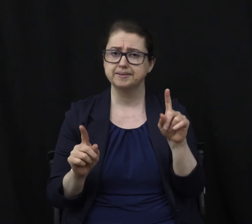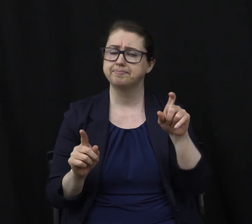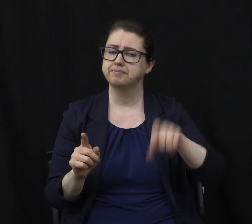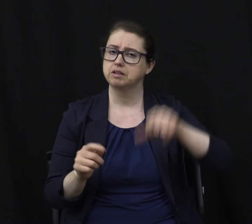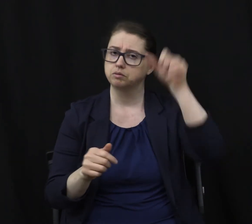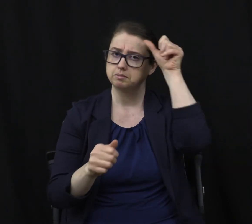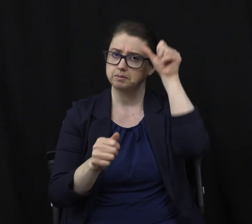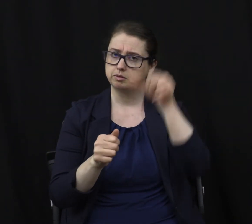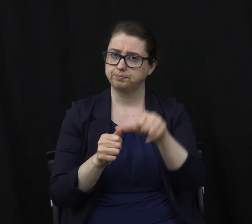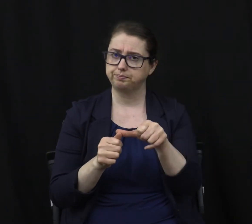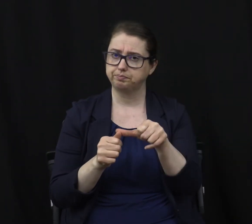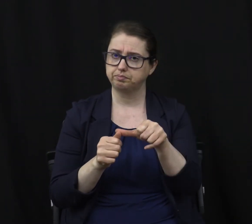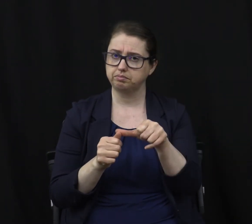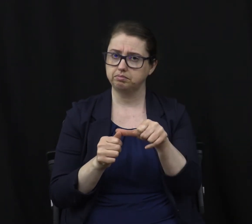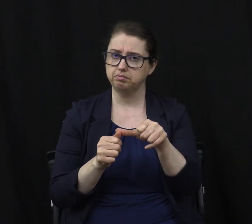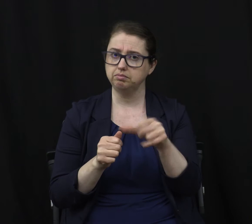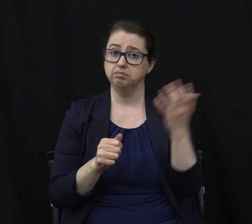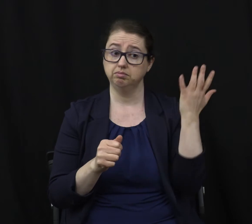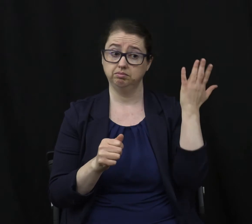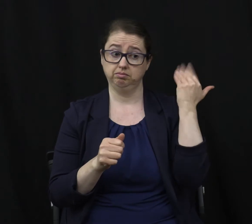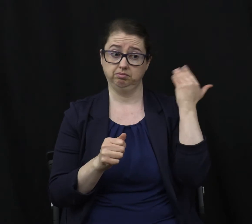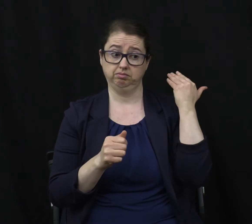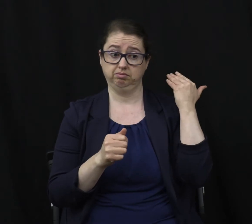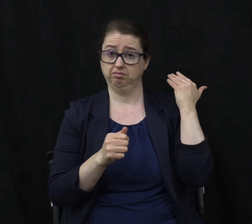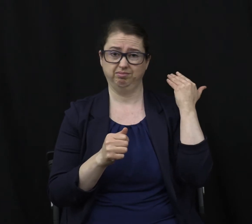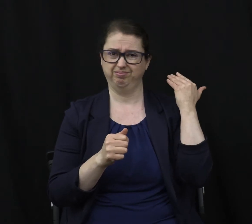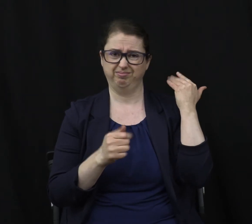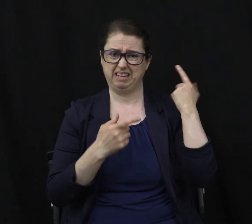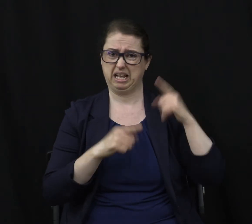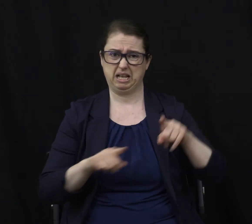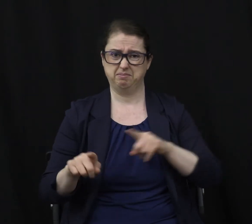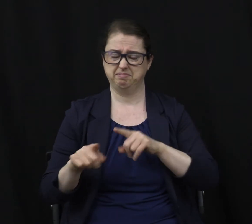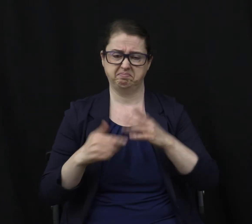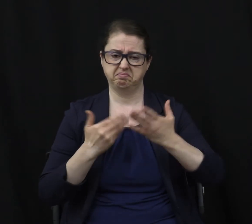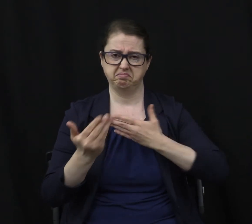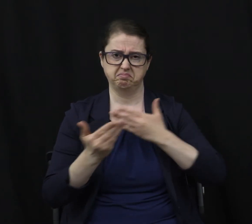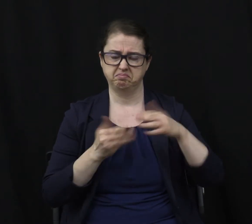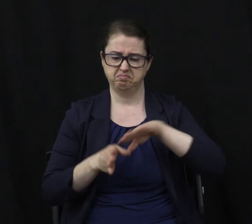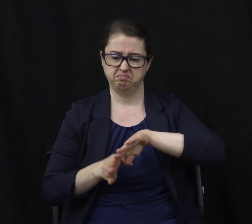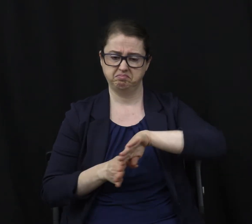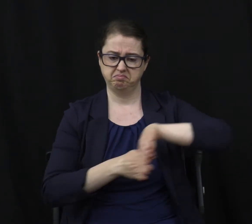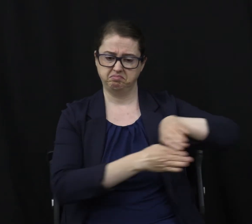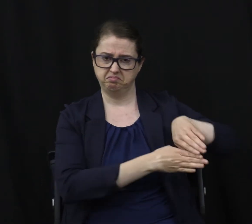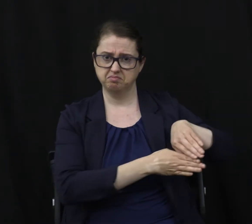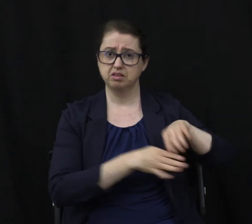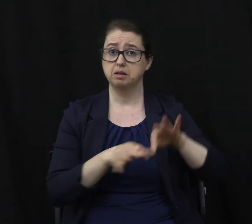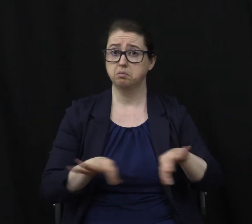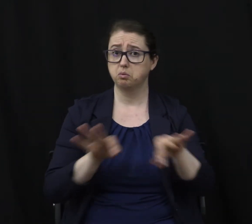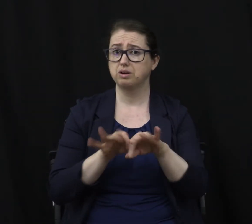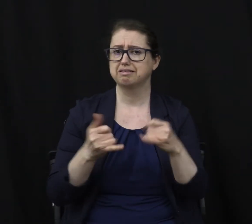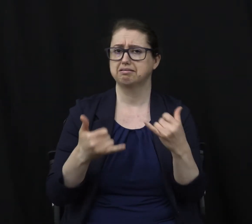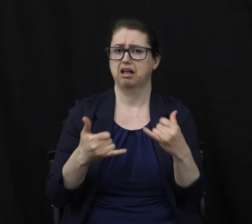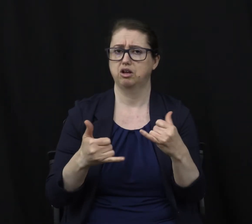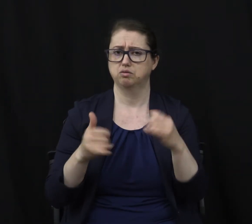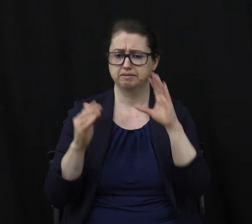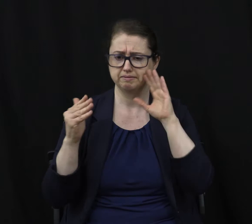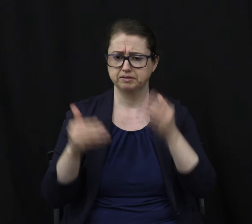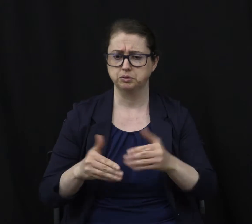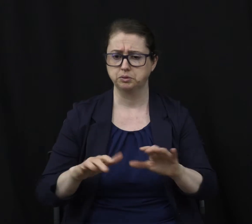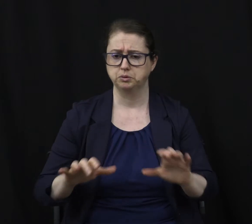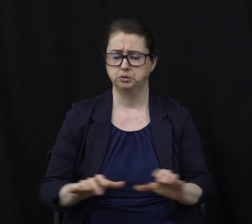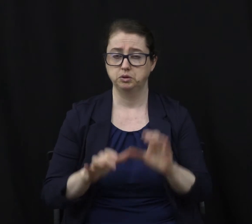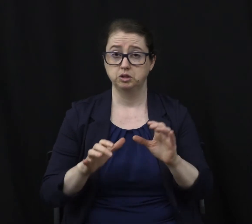not matter. What matters is what we're going to do now. We have 3 choices. We can either stay the way we